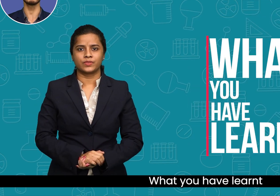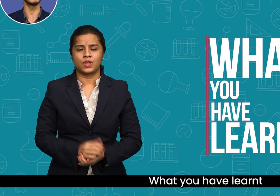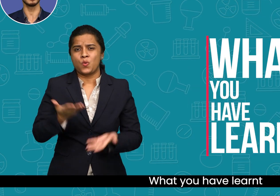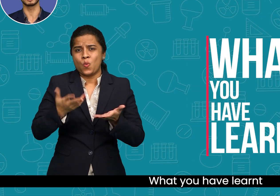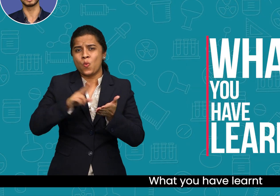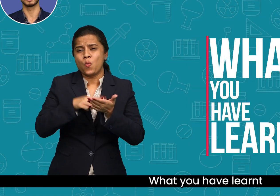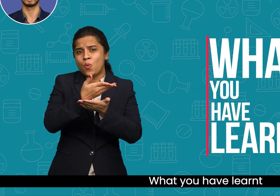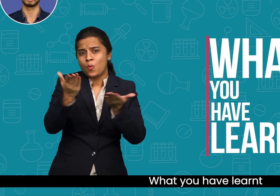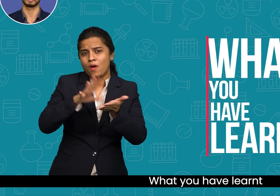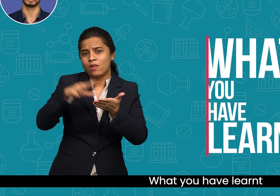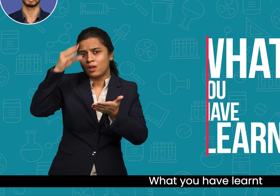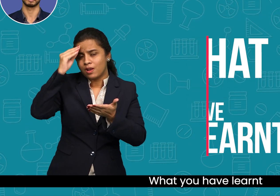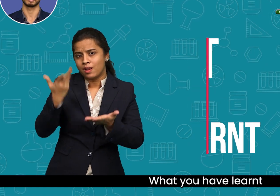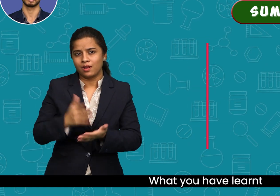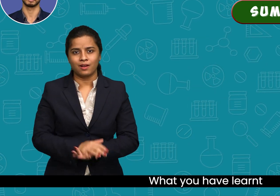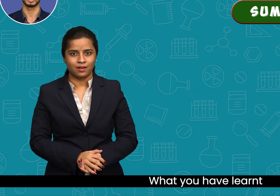What have you learnt?